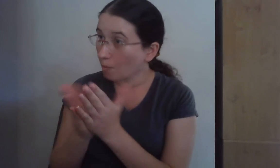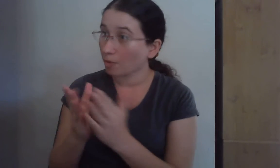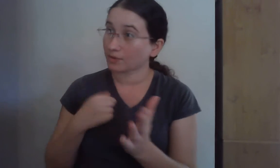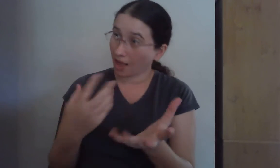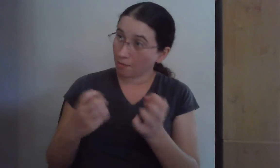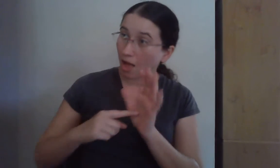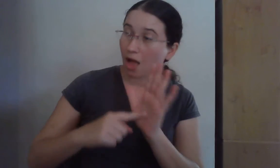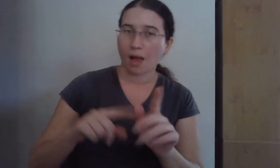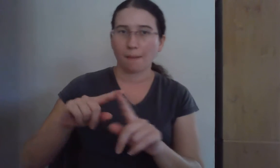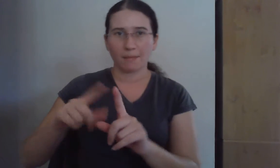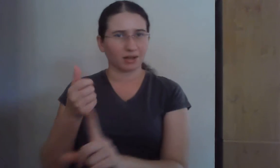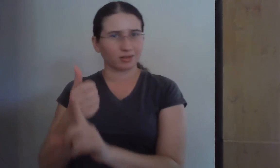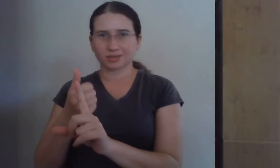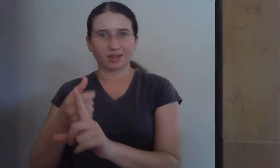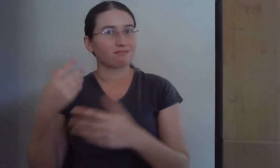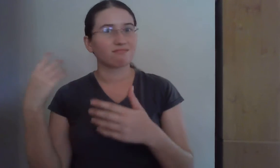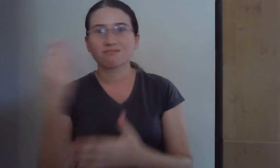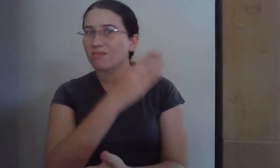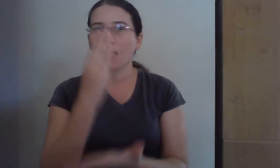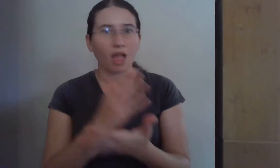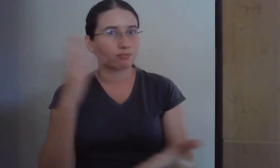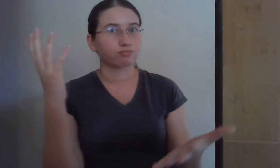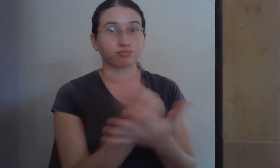career. The reason, in her words,